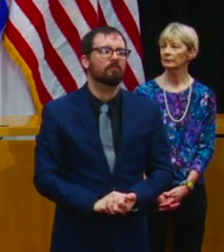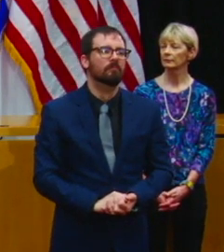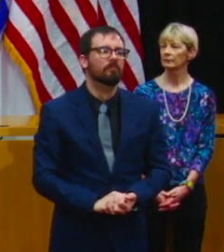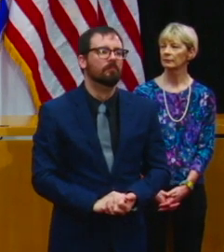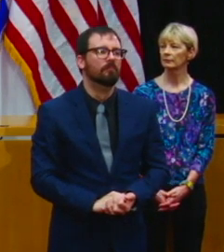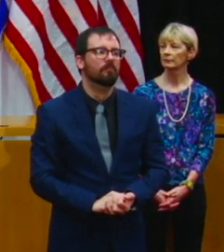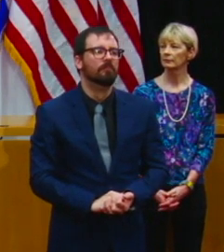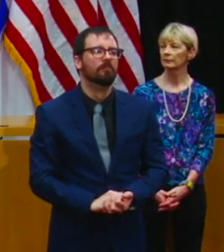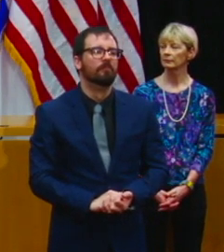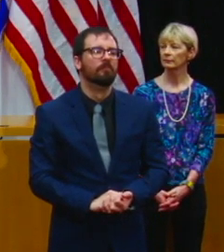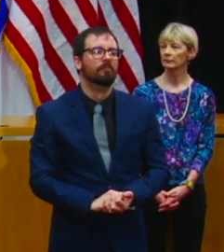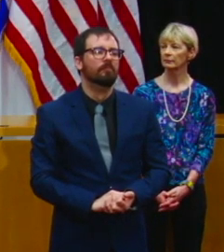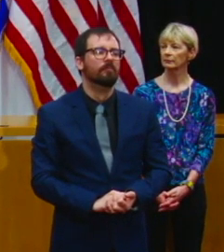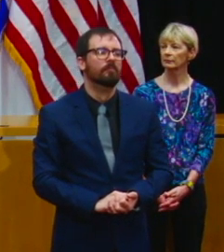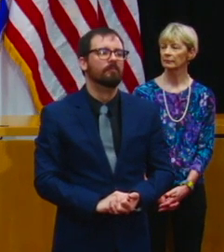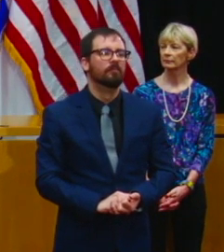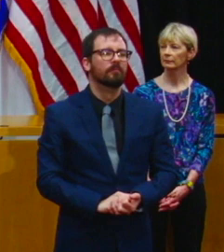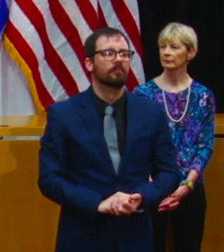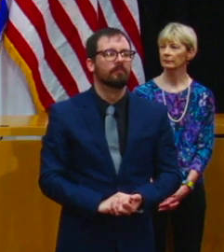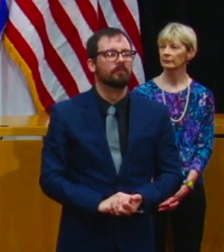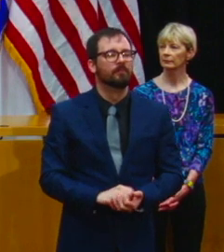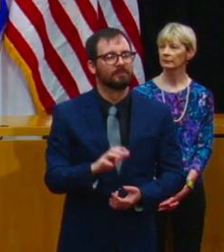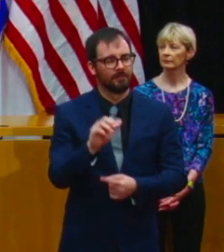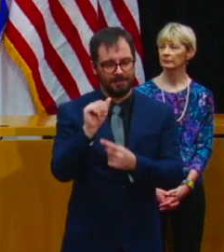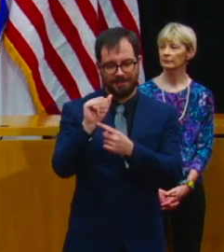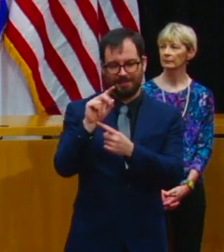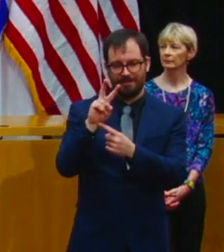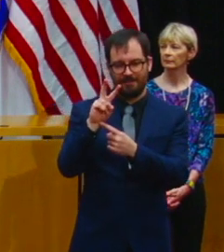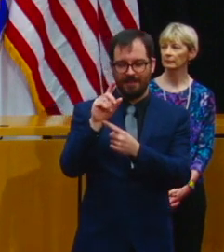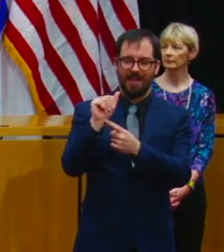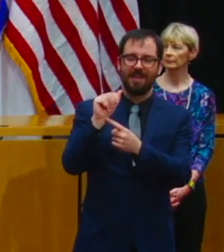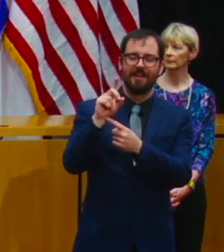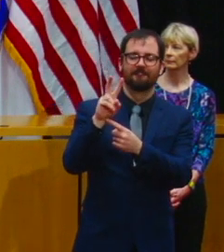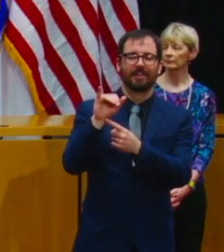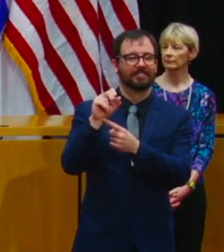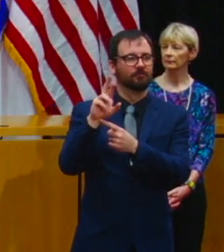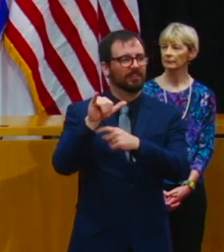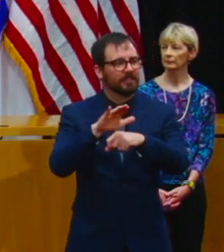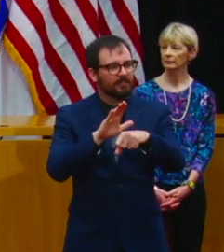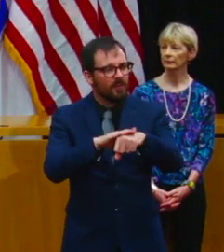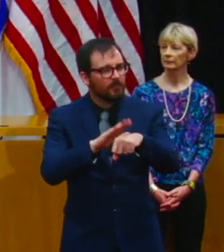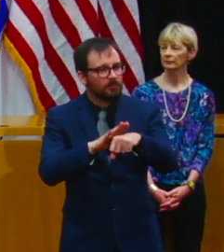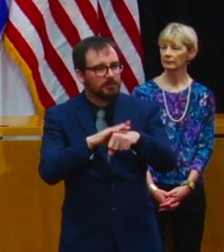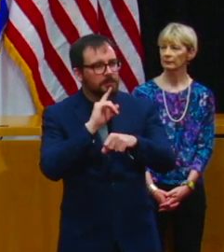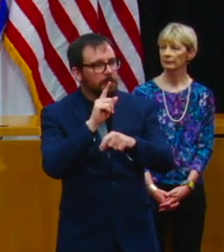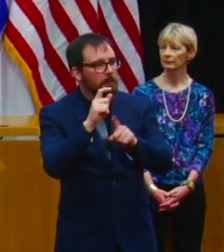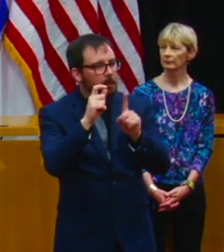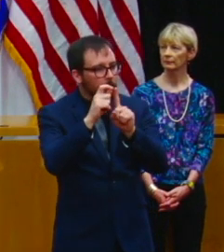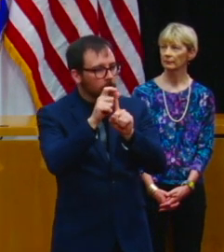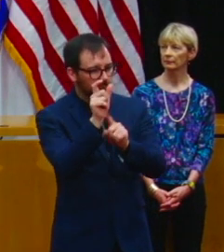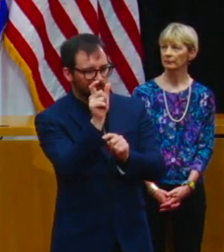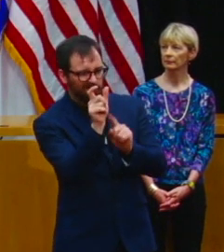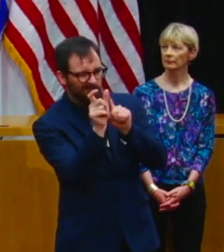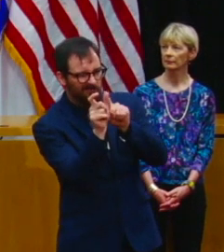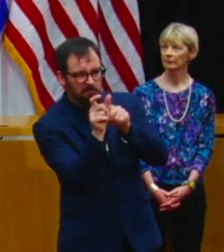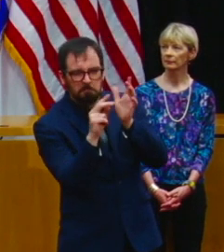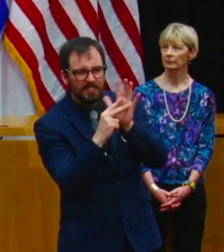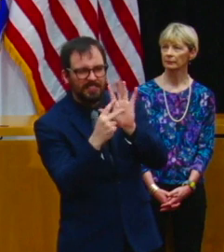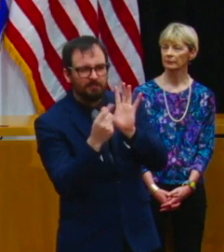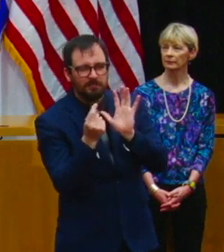in an advisory versus the words that are used in an order are not that much different. But everybody's basically been playing the